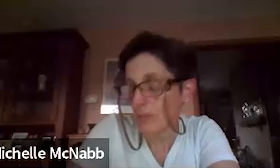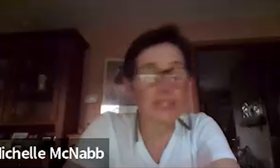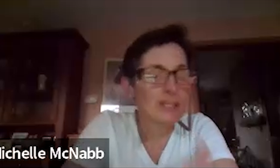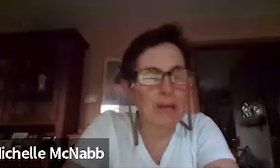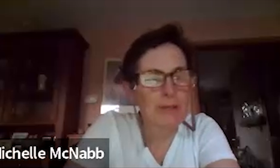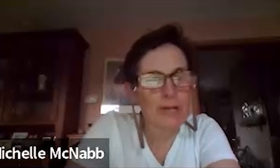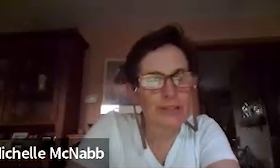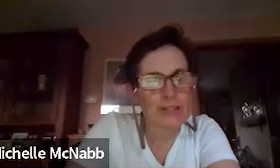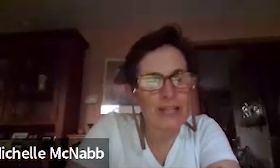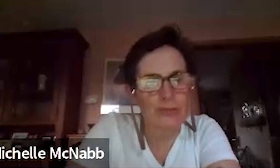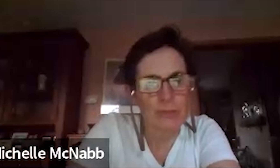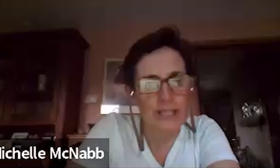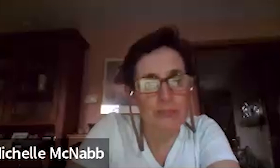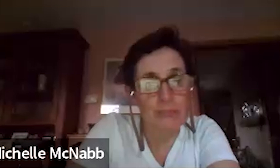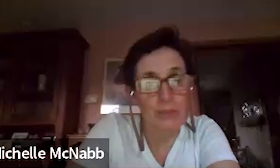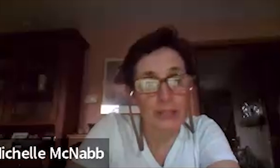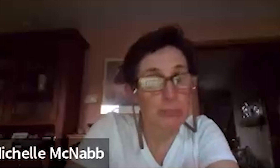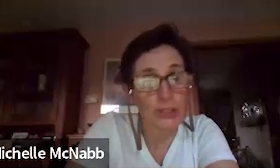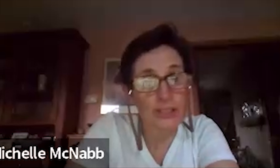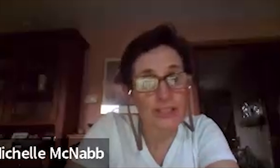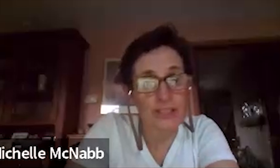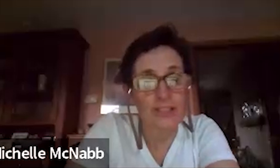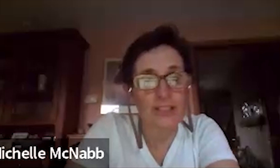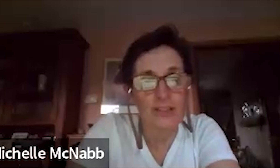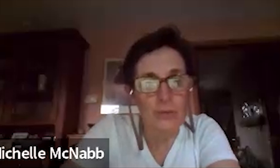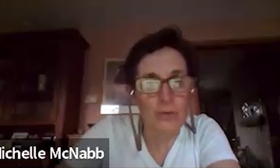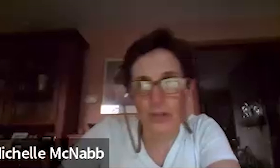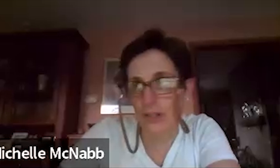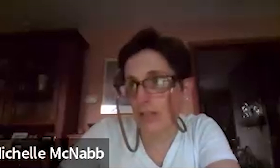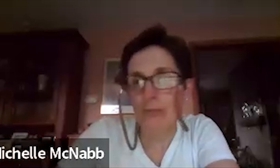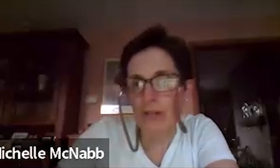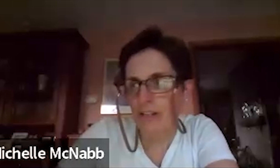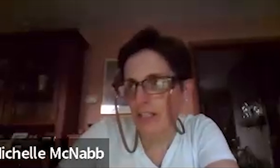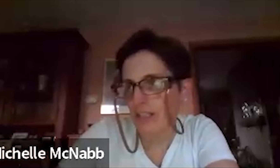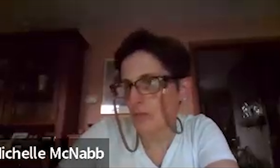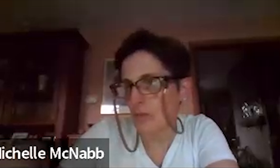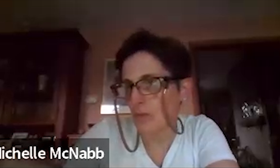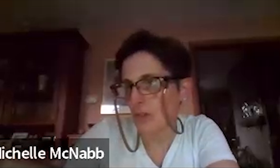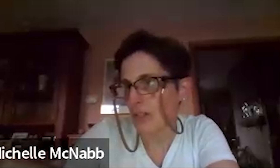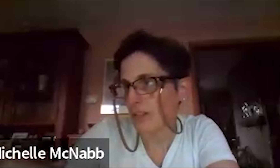things that might be around the classroom, like books or library or